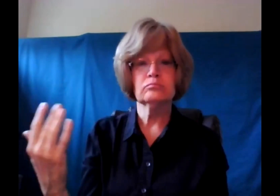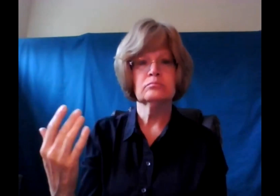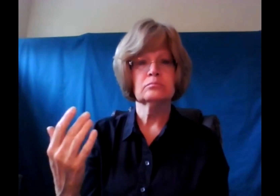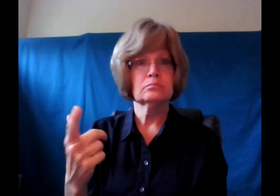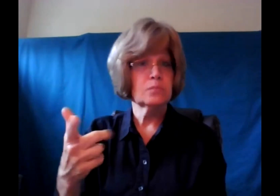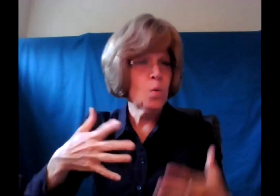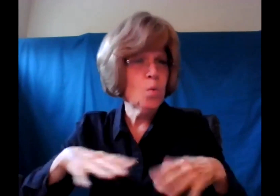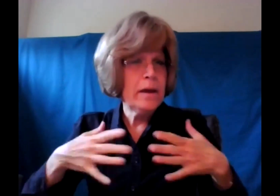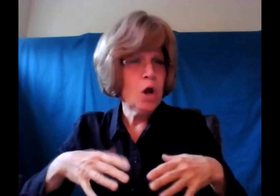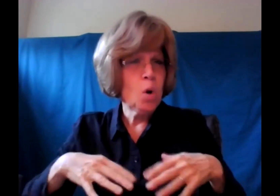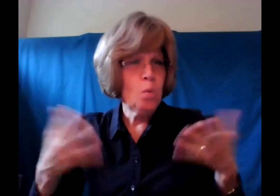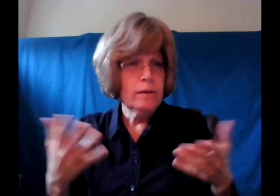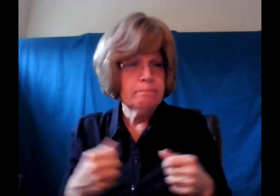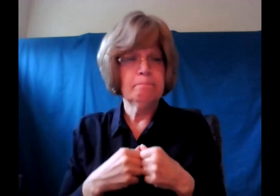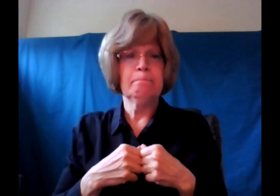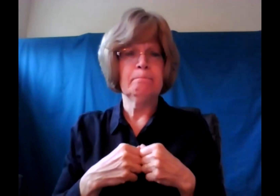What are they wearing?